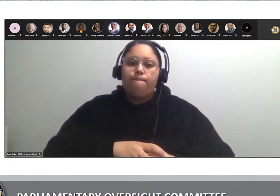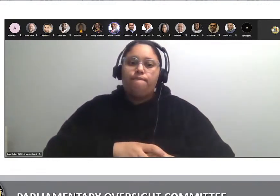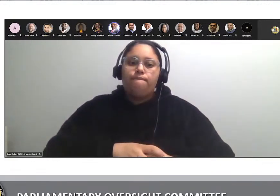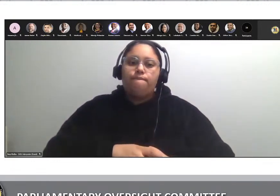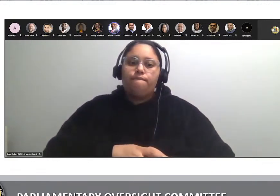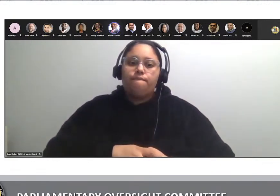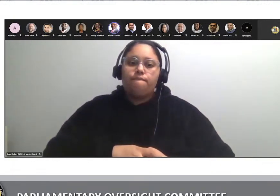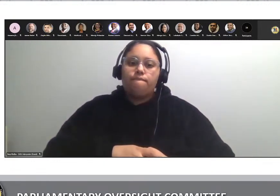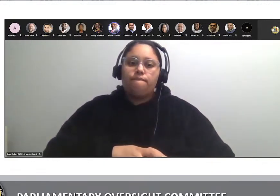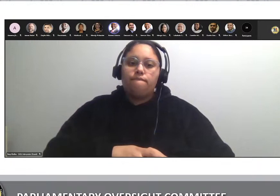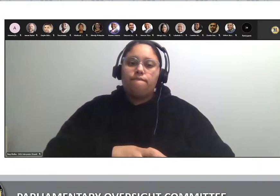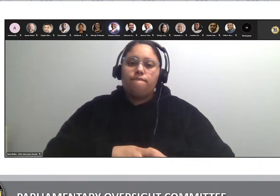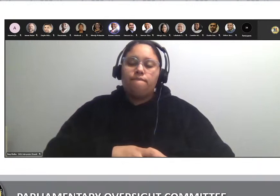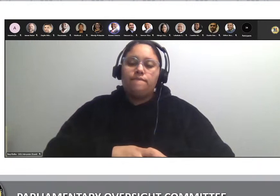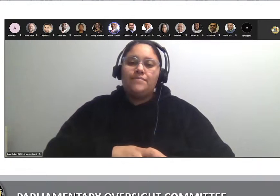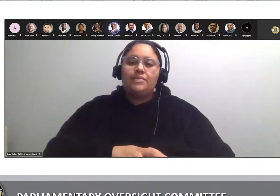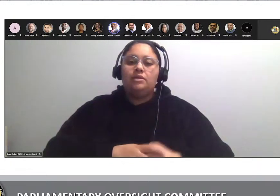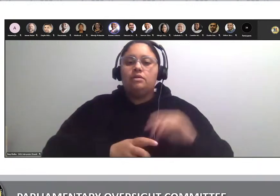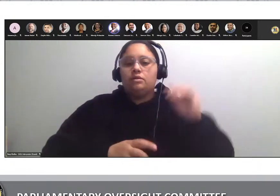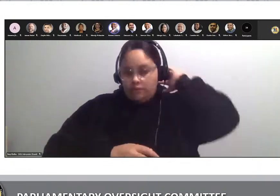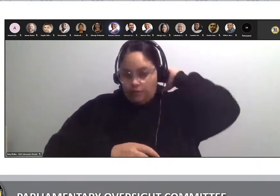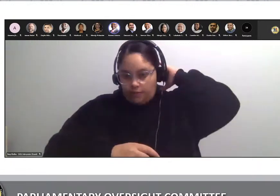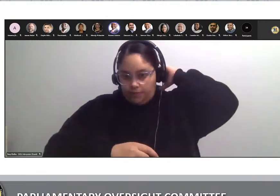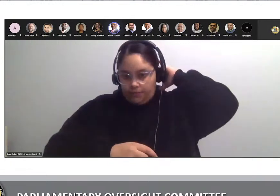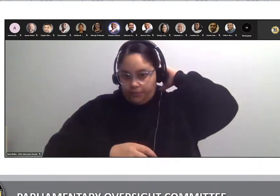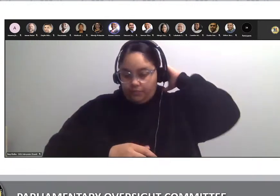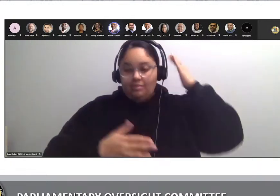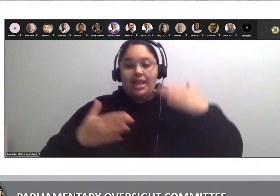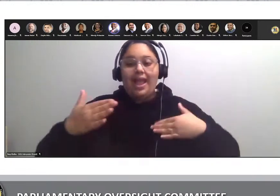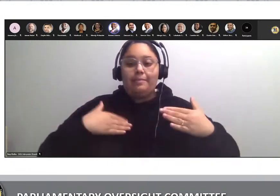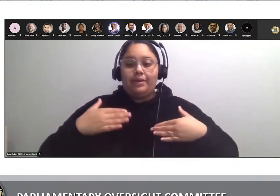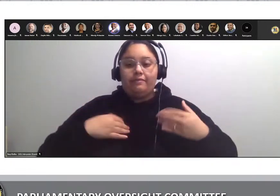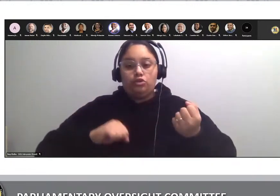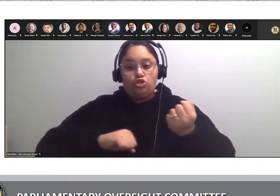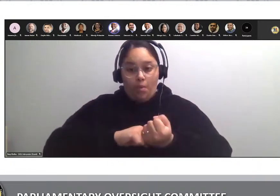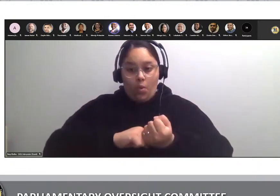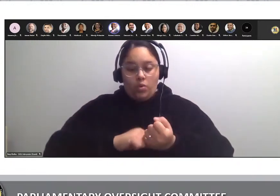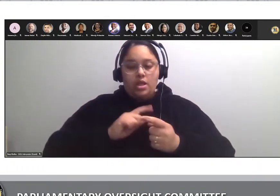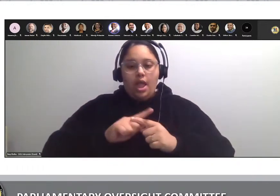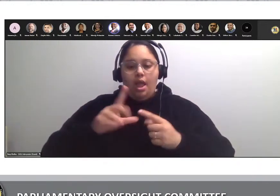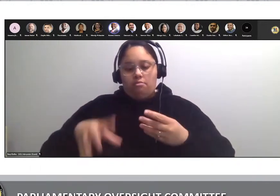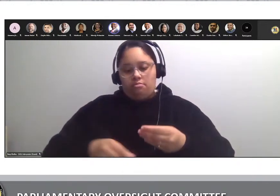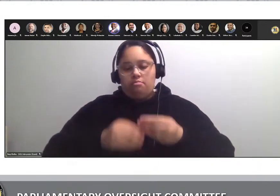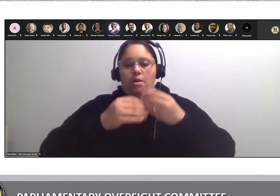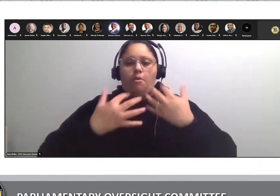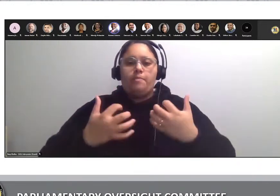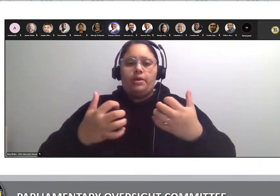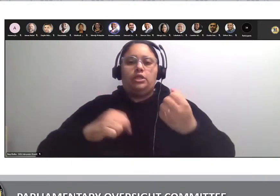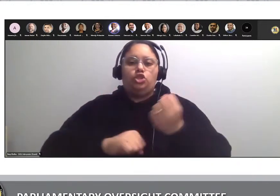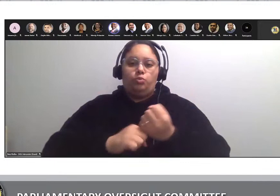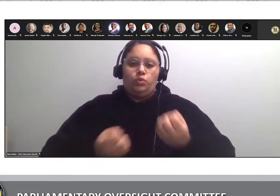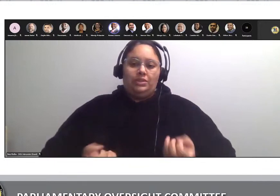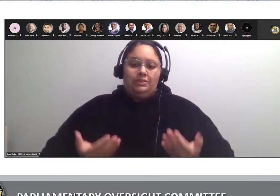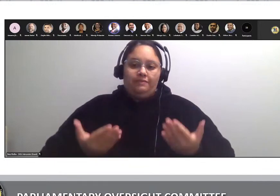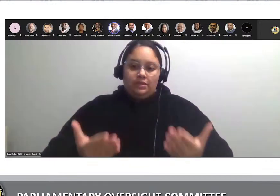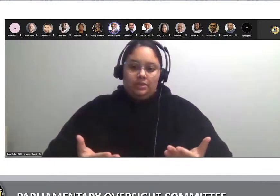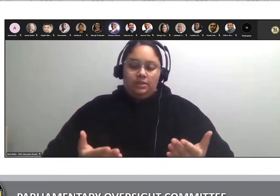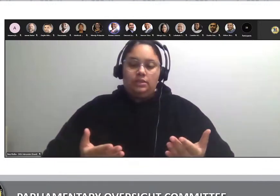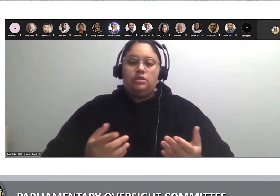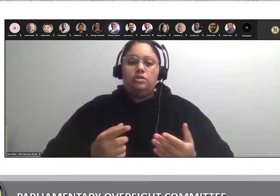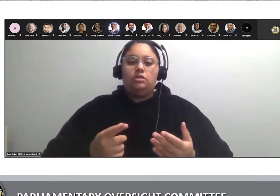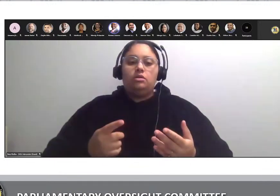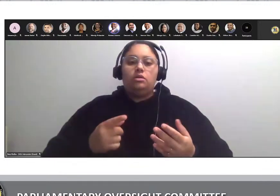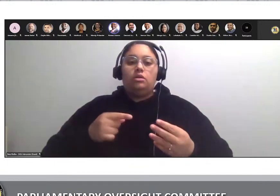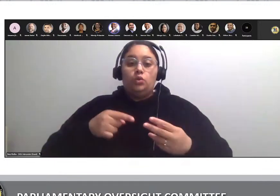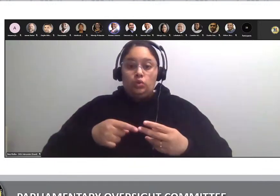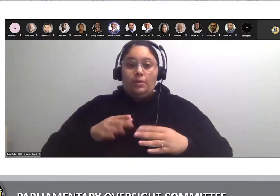it would be the administrative support and the component parliamentary support services, the Directorate Parliamentary Support